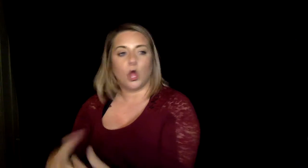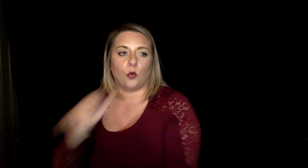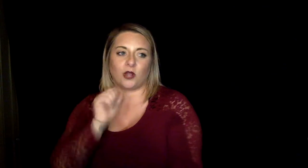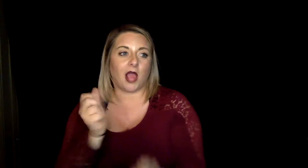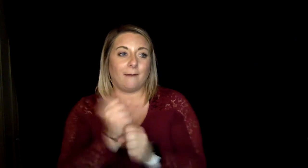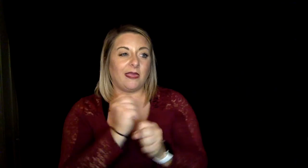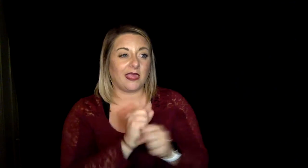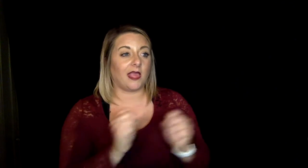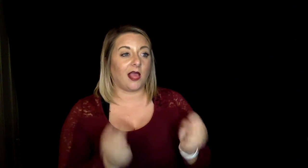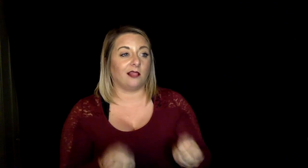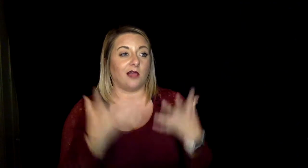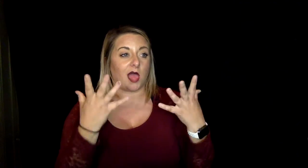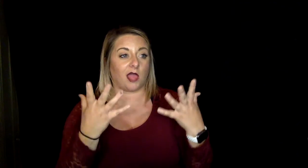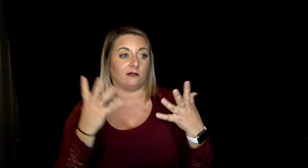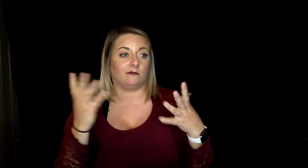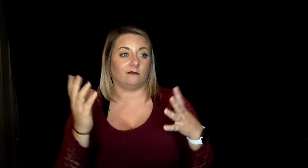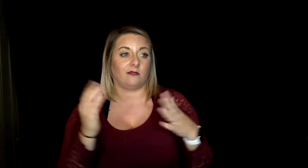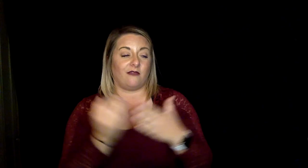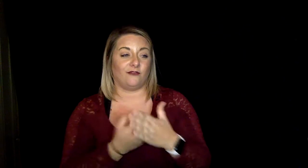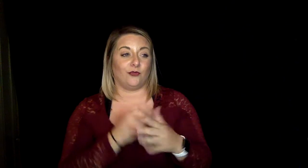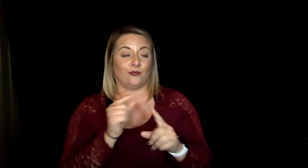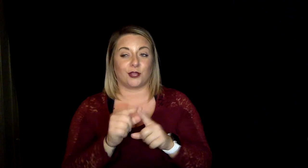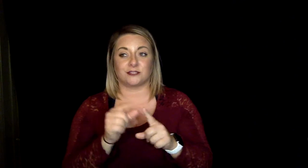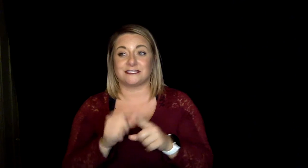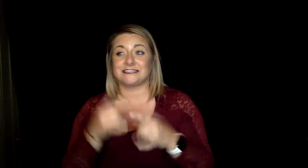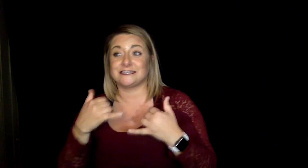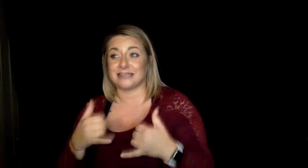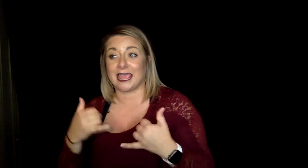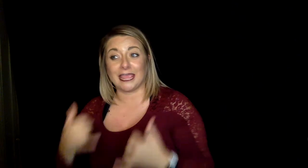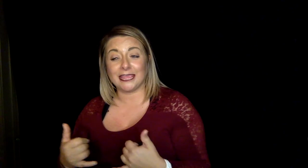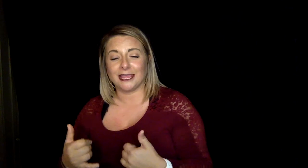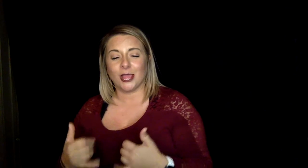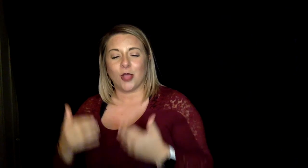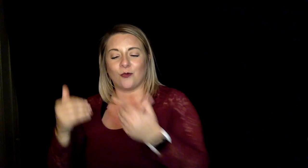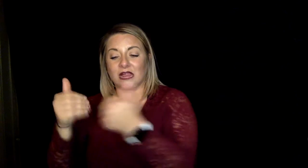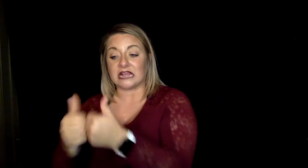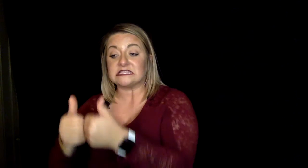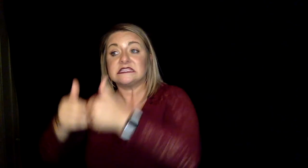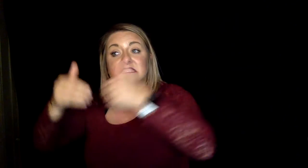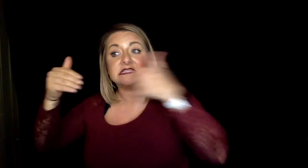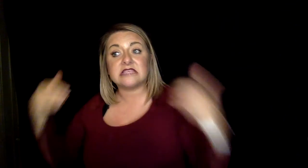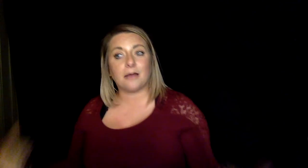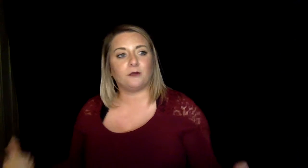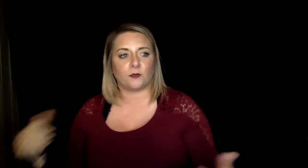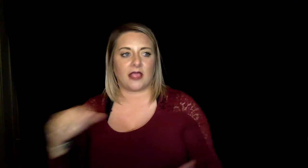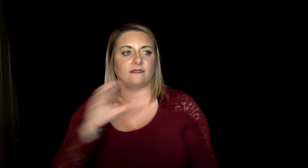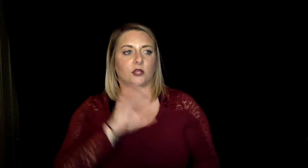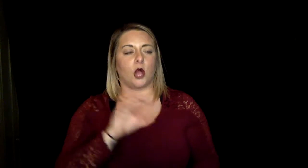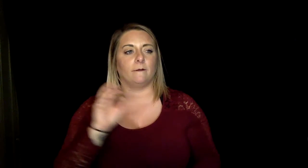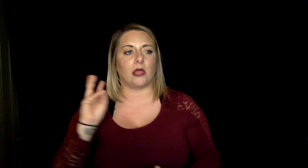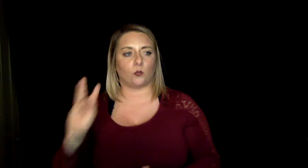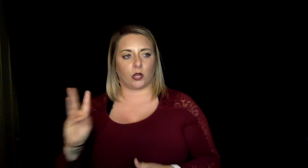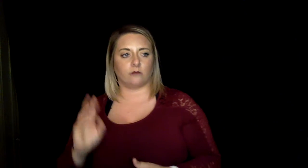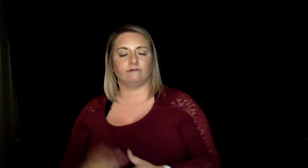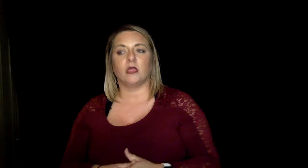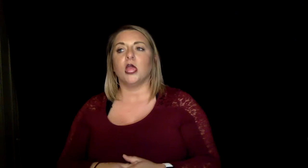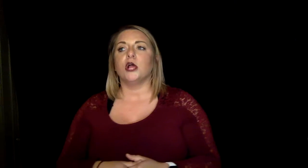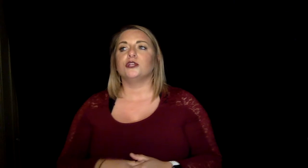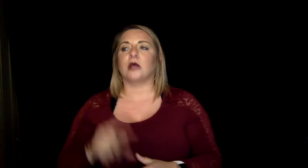We're not making a lot of new words. Today, we're gonna separate the compound word. So I'm